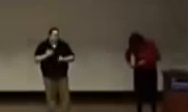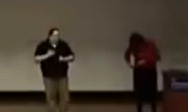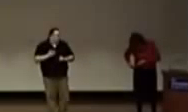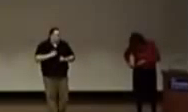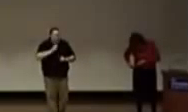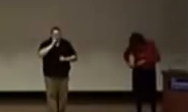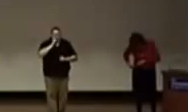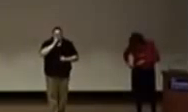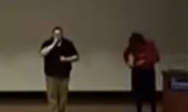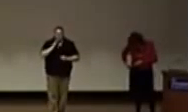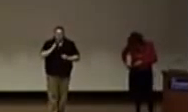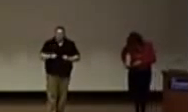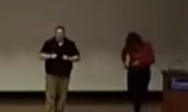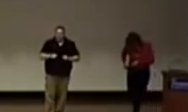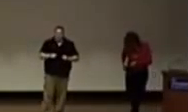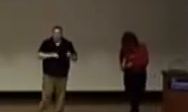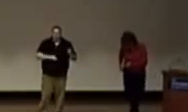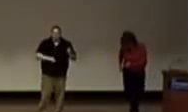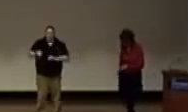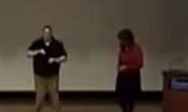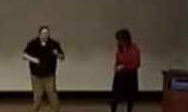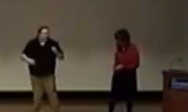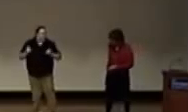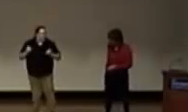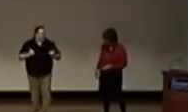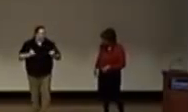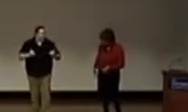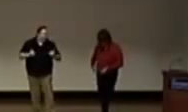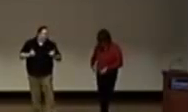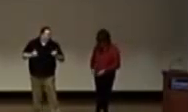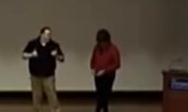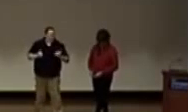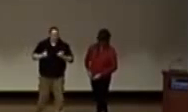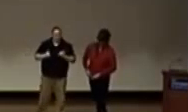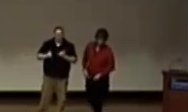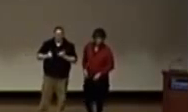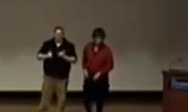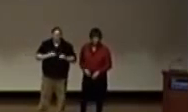mic, so moving around. Is that all right if I stand closer to you?